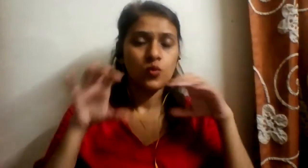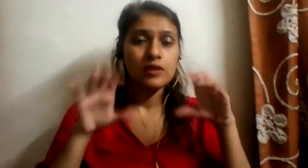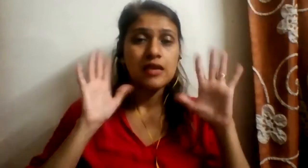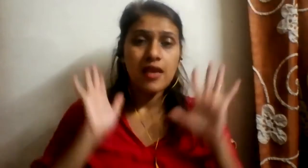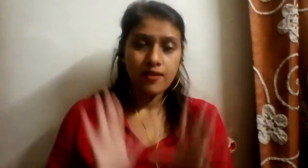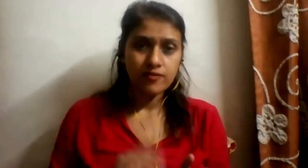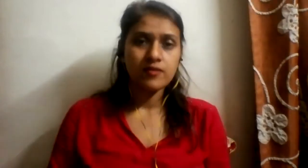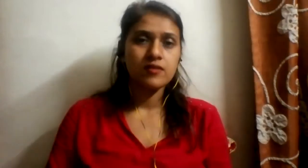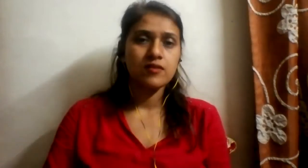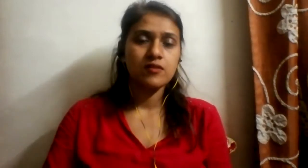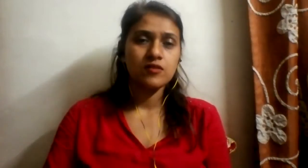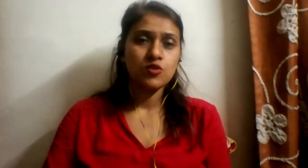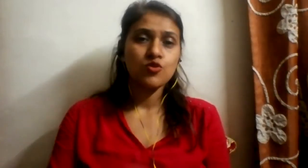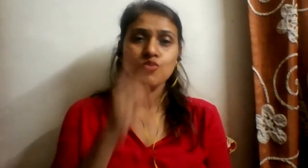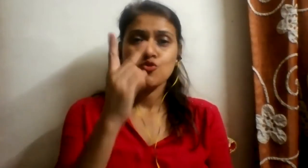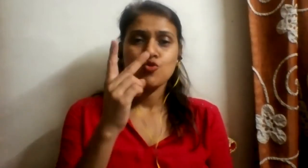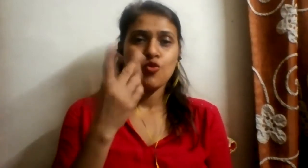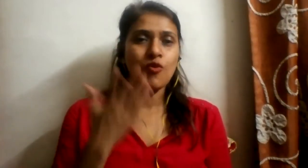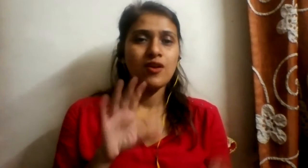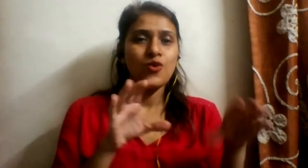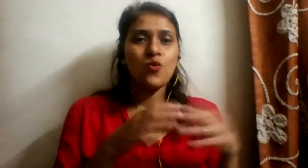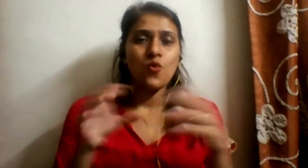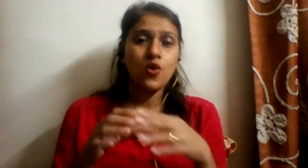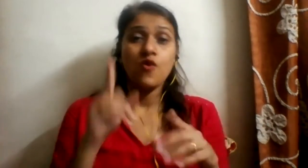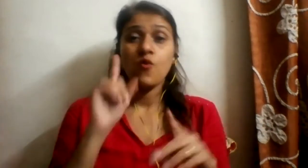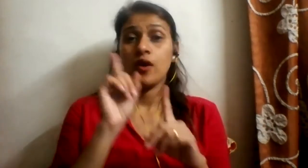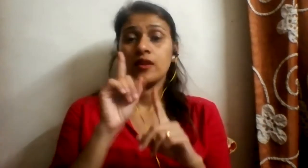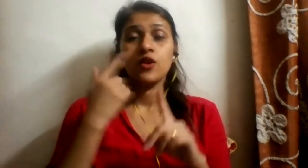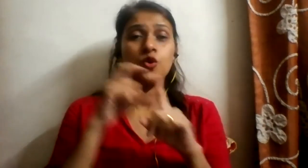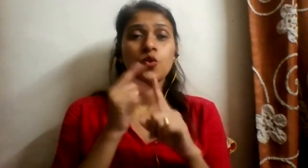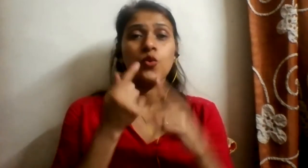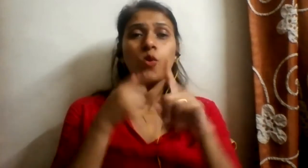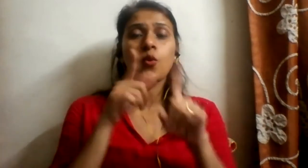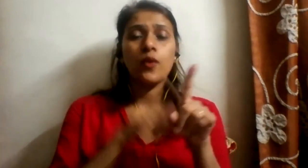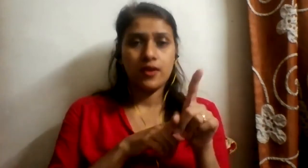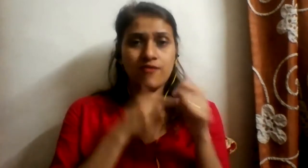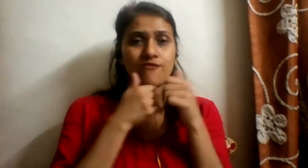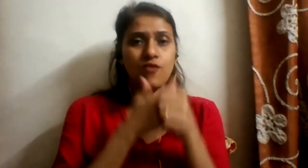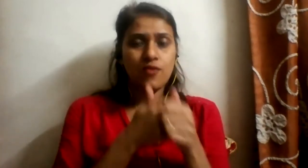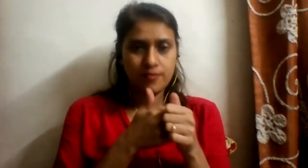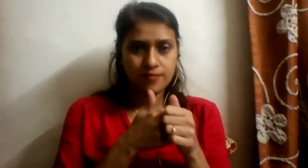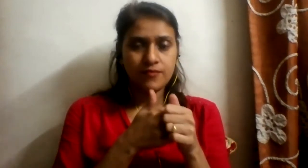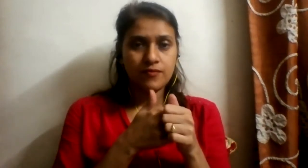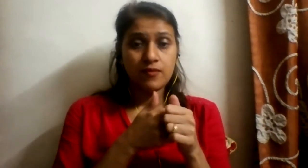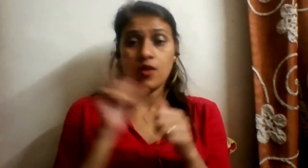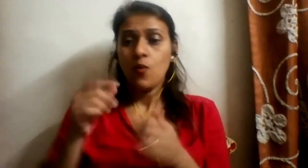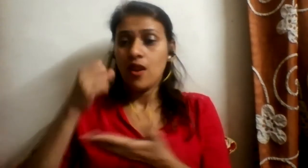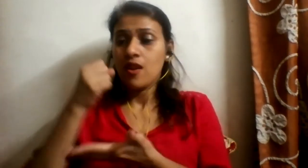two classes. One is the duty bearers and one is right holders. And persons